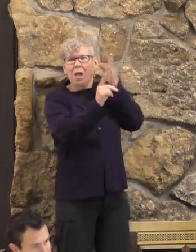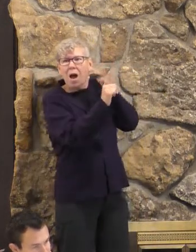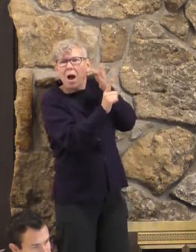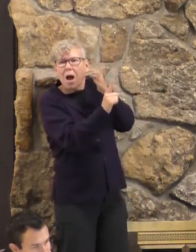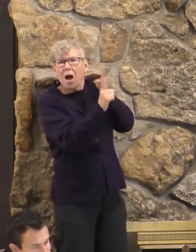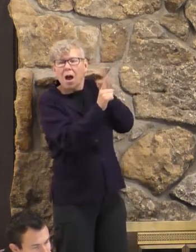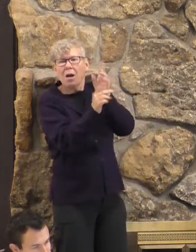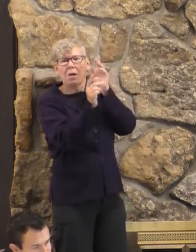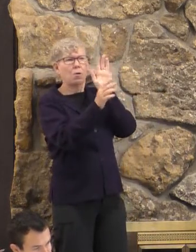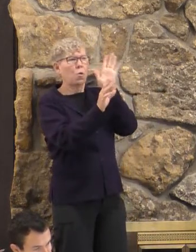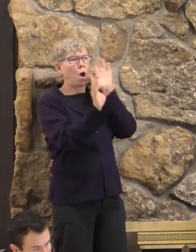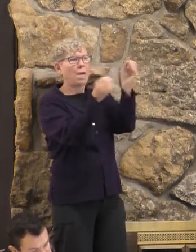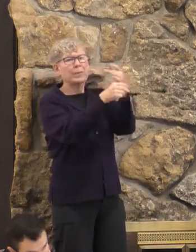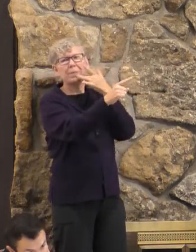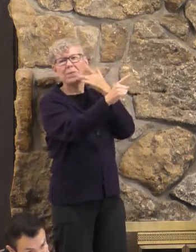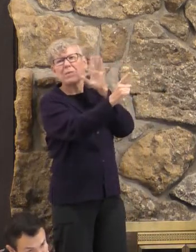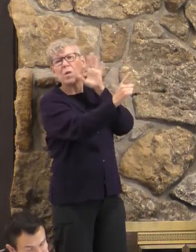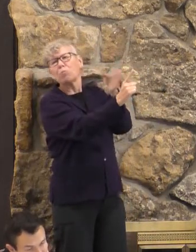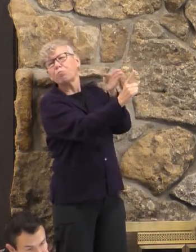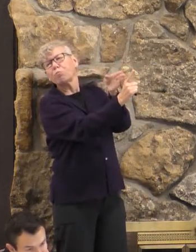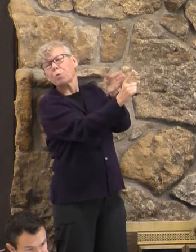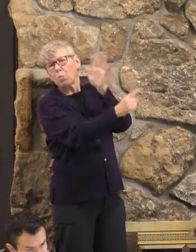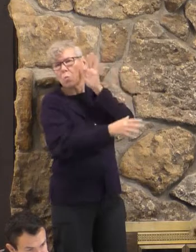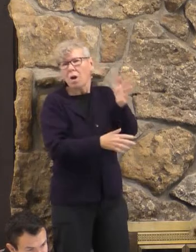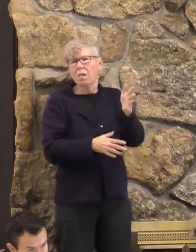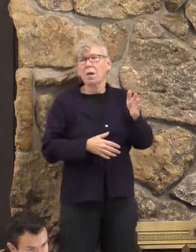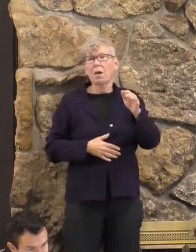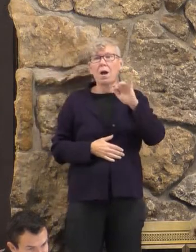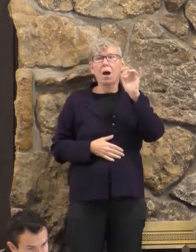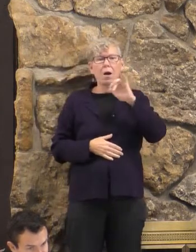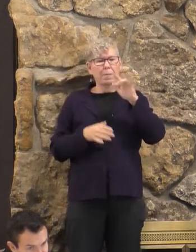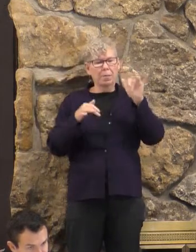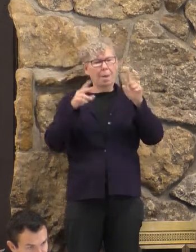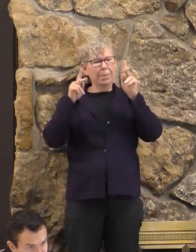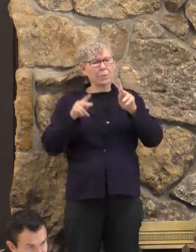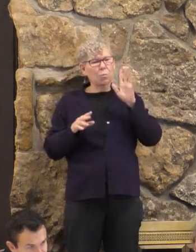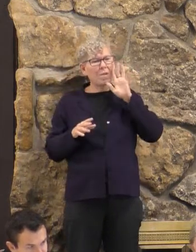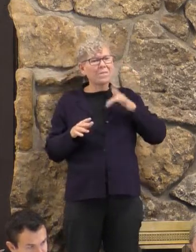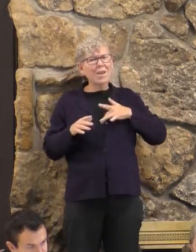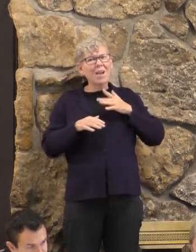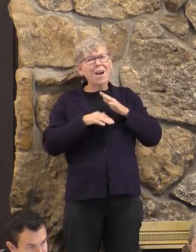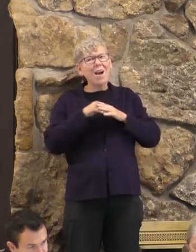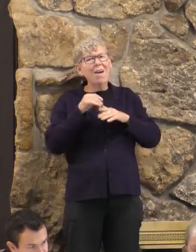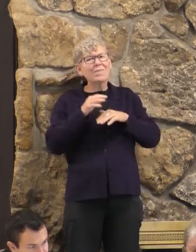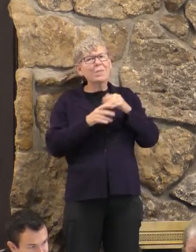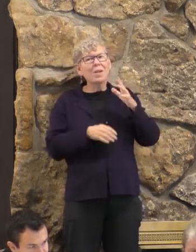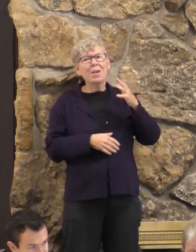your staff and with the doctor, and essentially the provision of care.